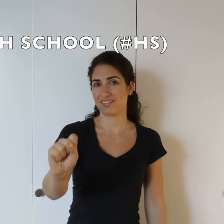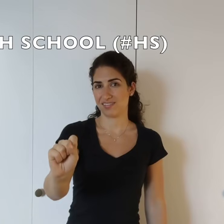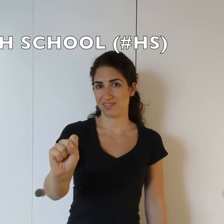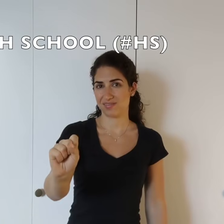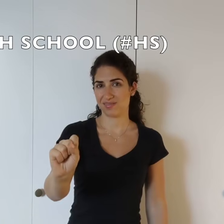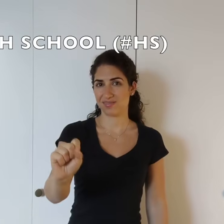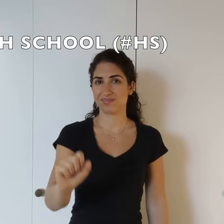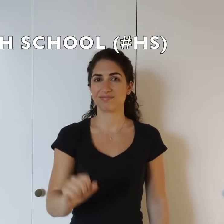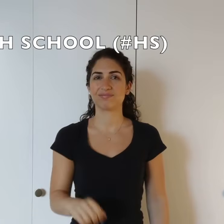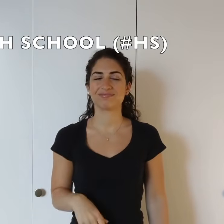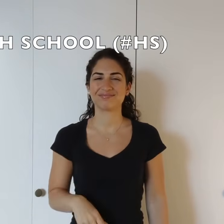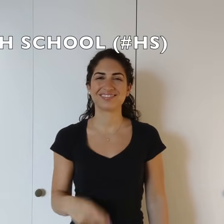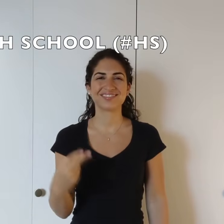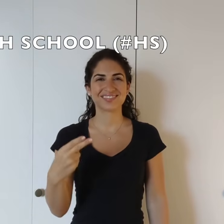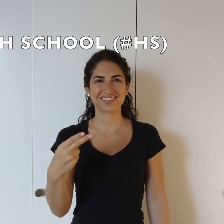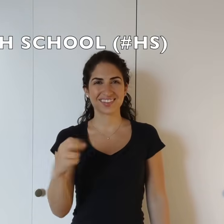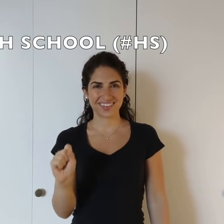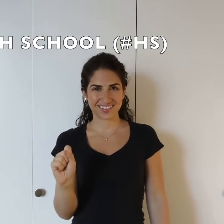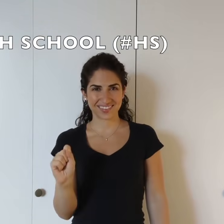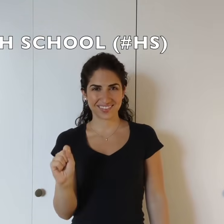high school, high school.